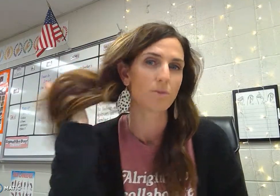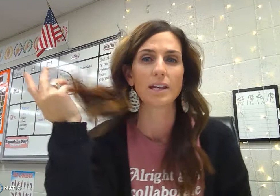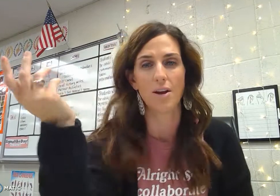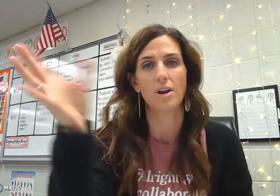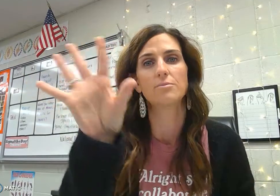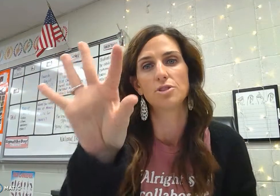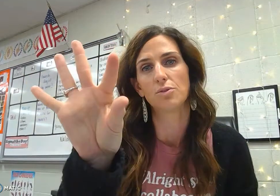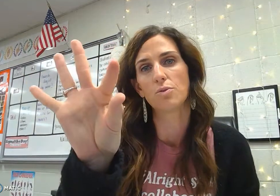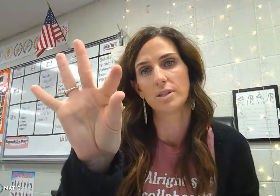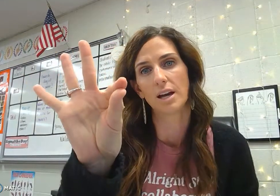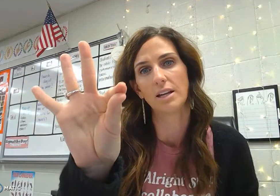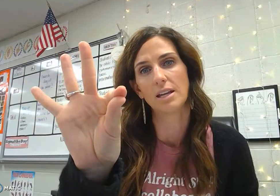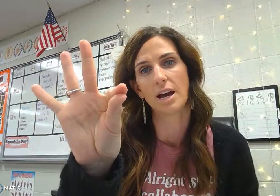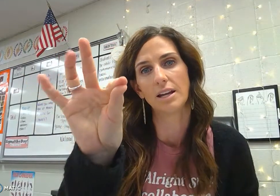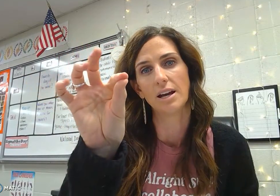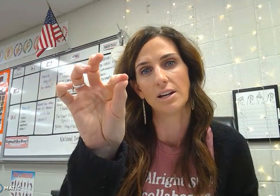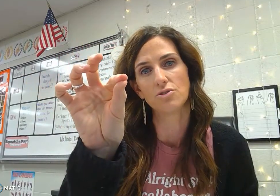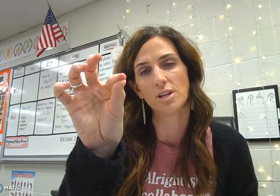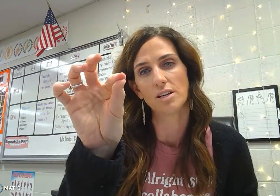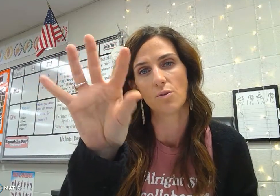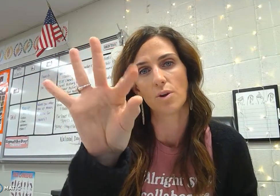to count up to or sign 900 or